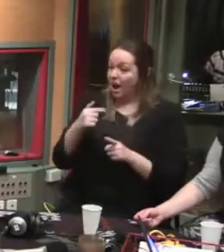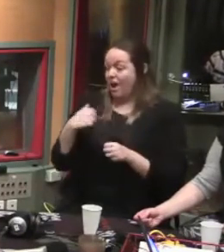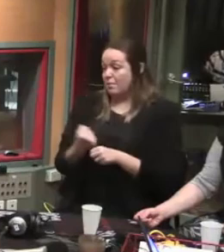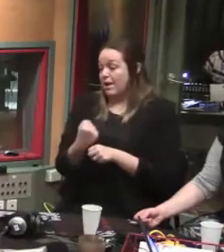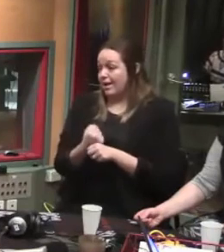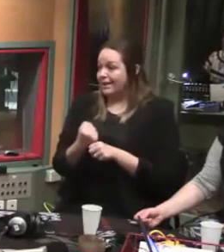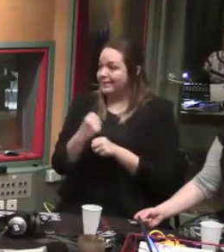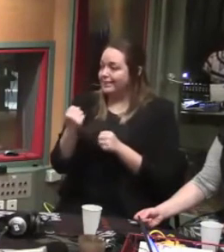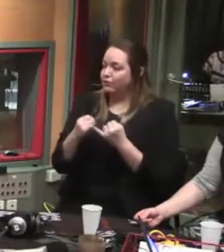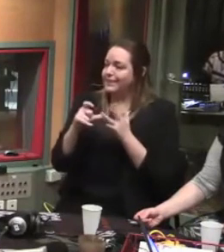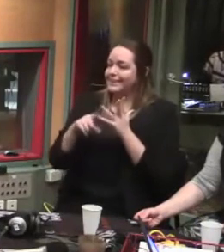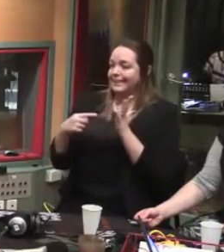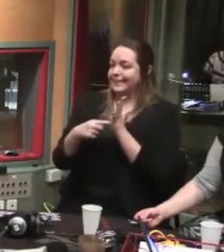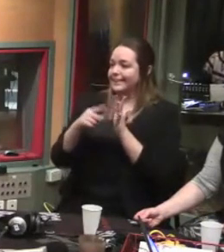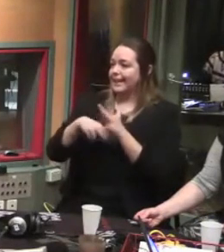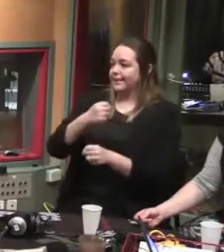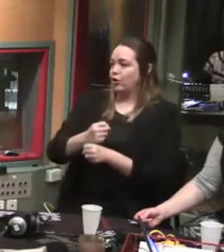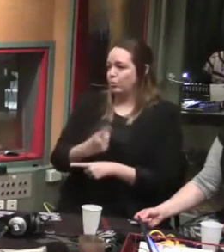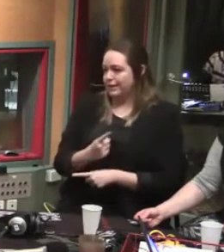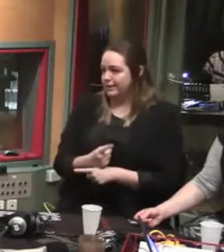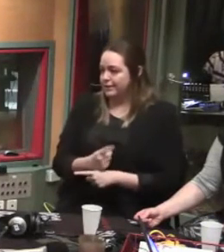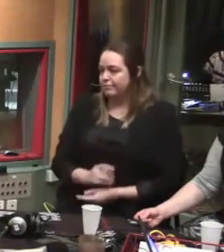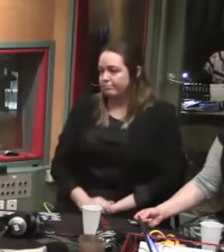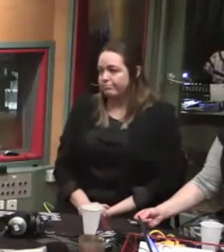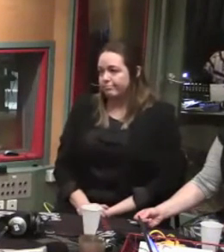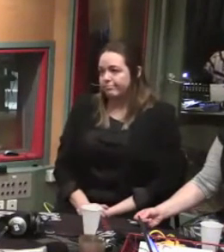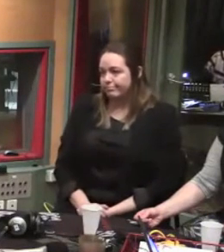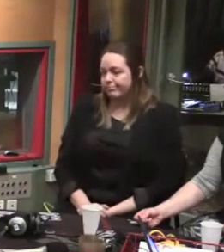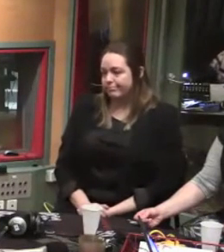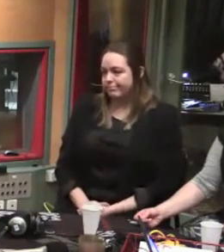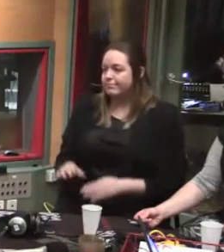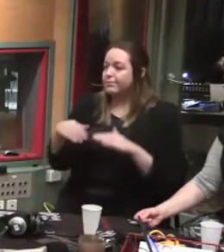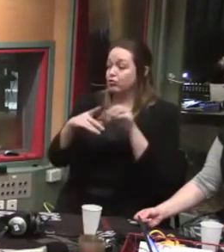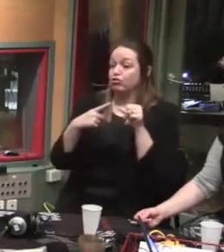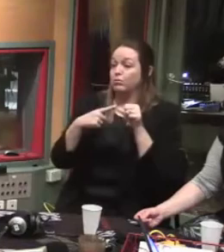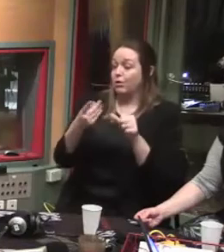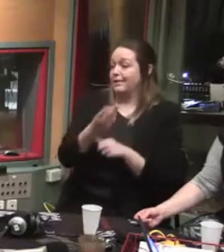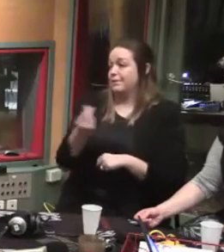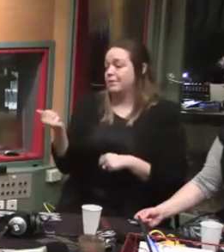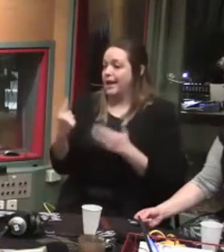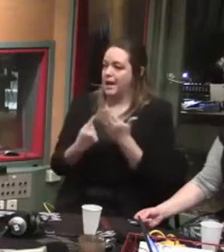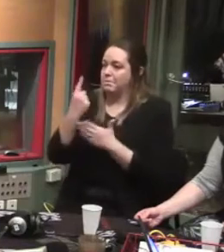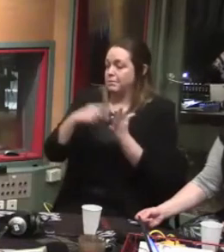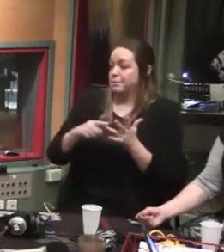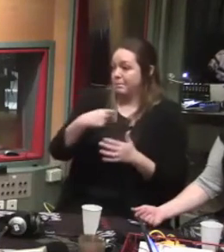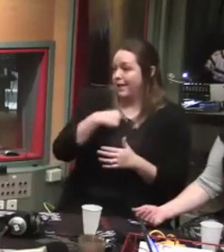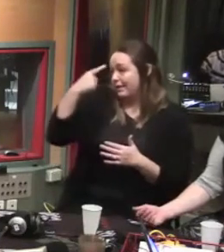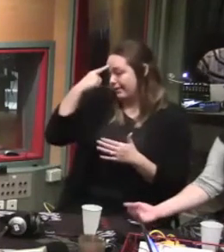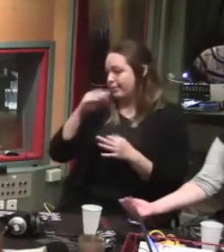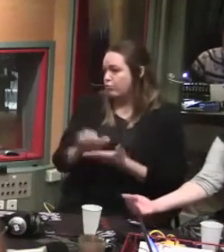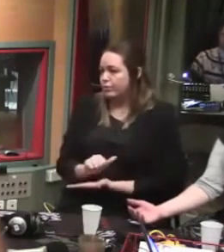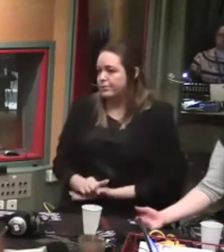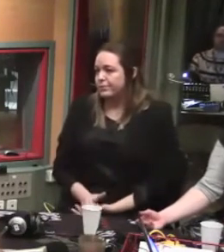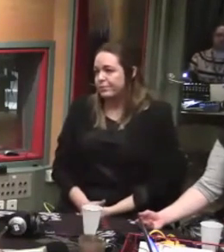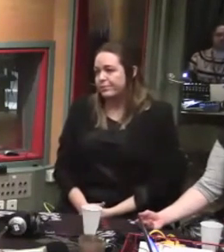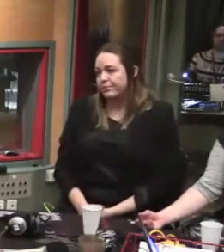pretty cutting comment, you know, in response to something that happens to me that I think is pretty inappropriate.